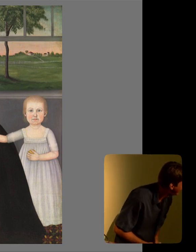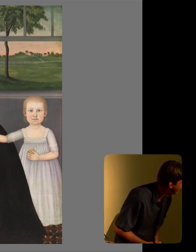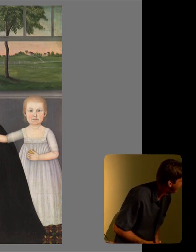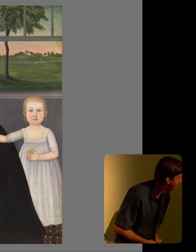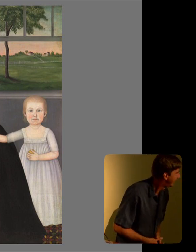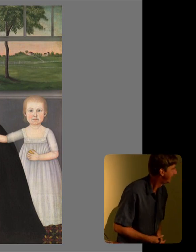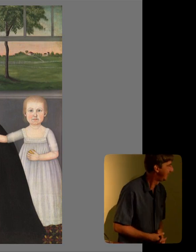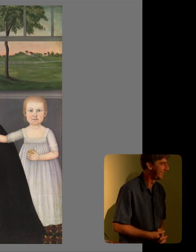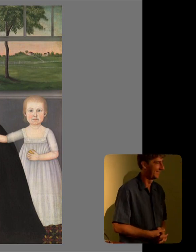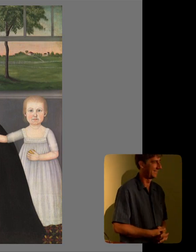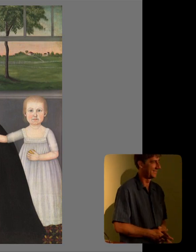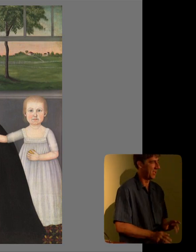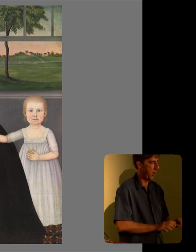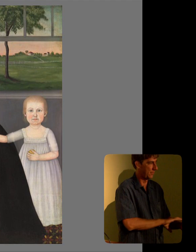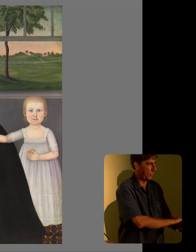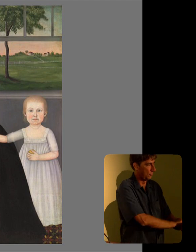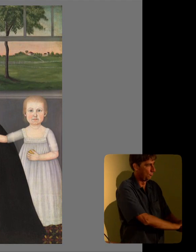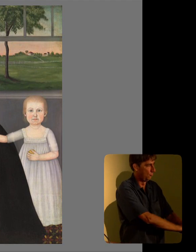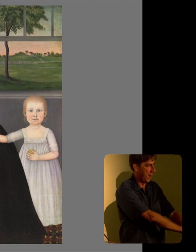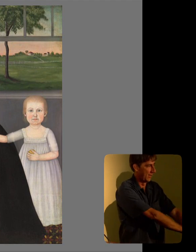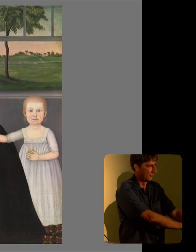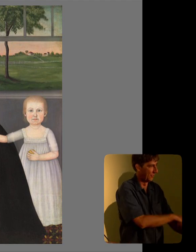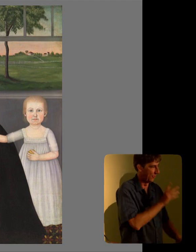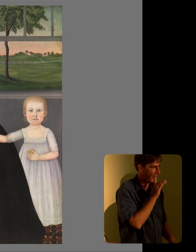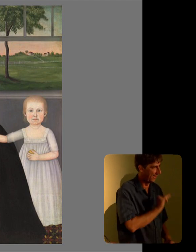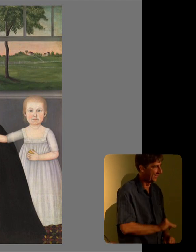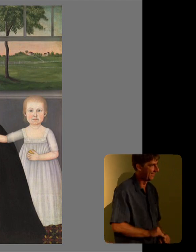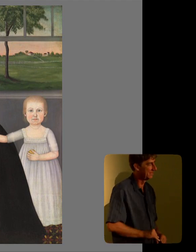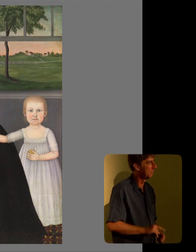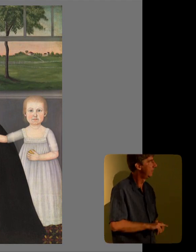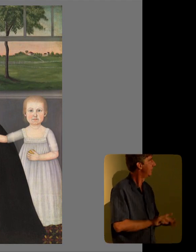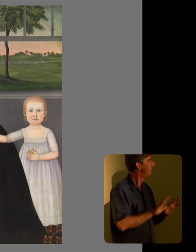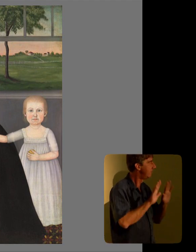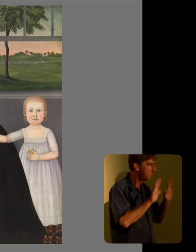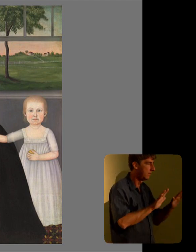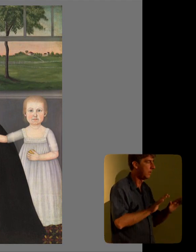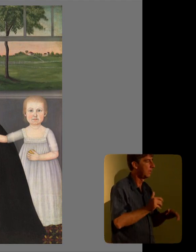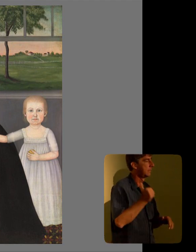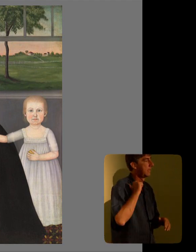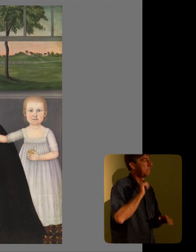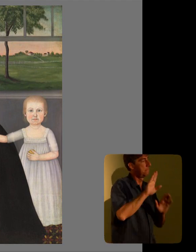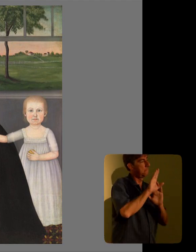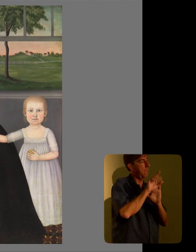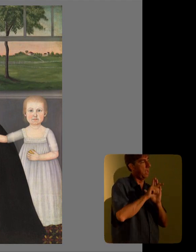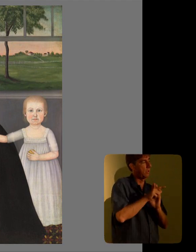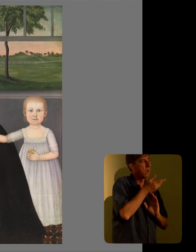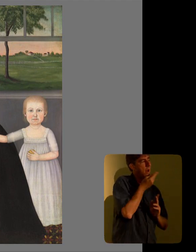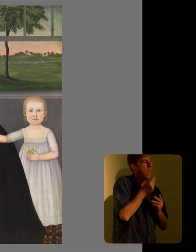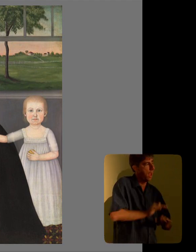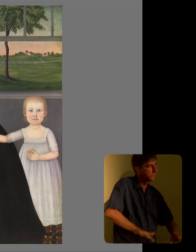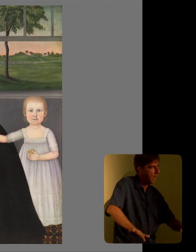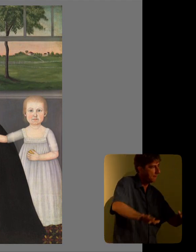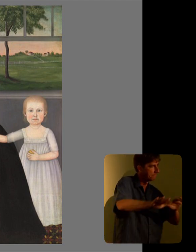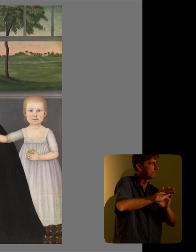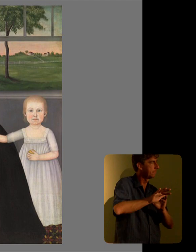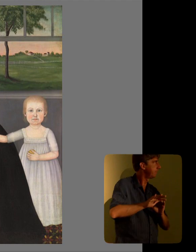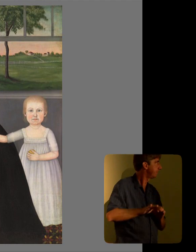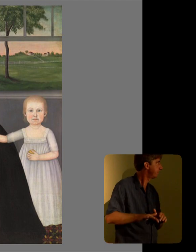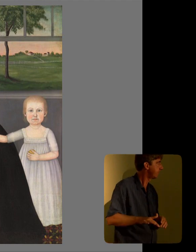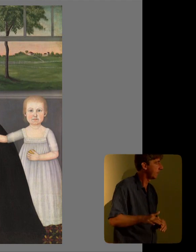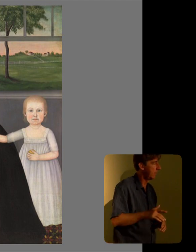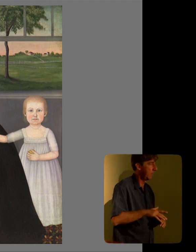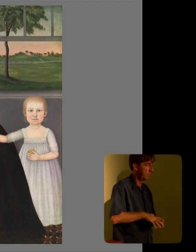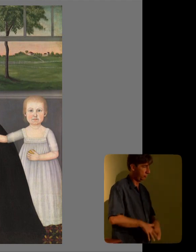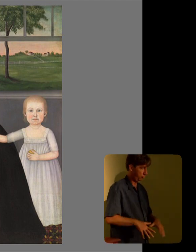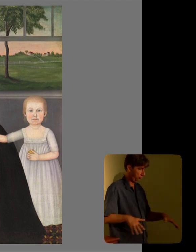And there you are, another phenomenal portrait, a great landscape background. I think because of the width of that dress, he had to